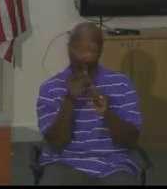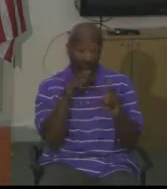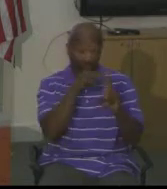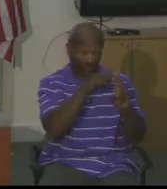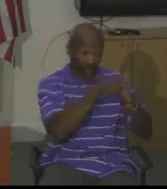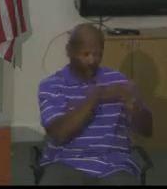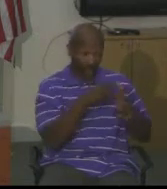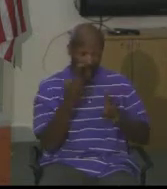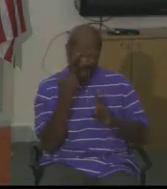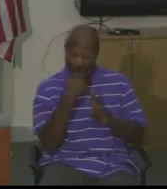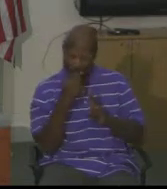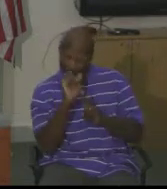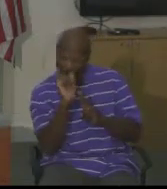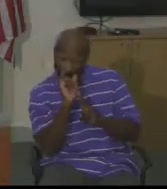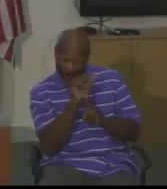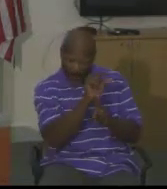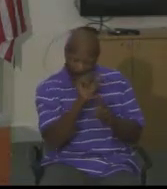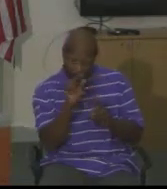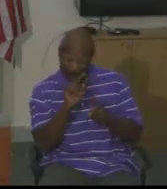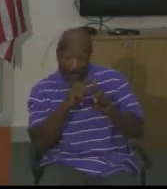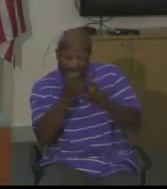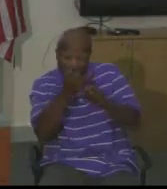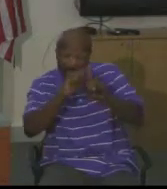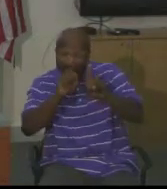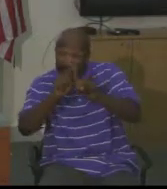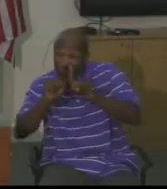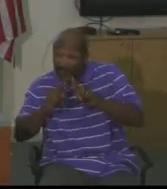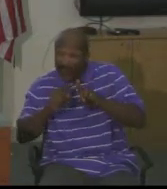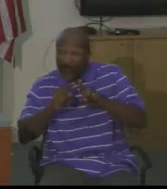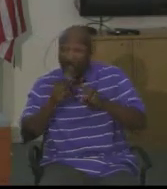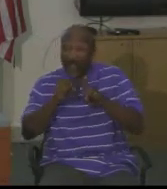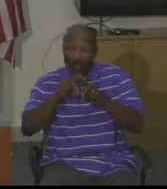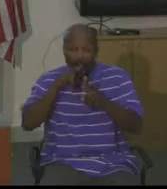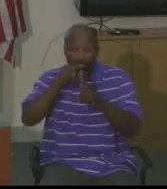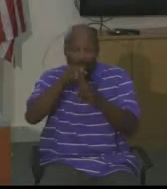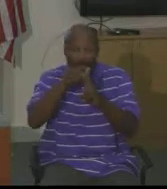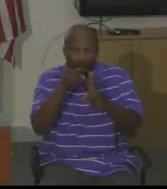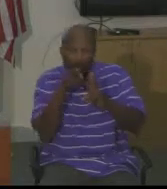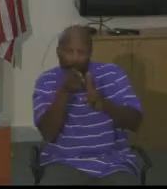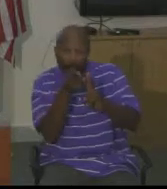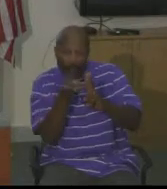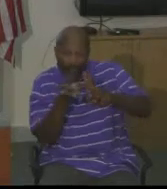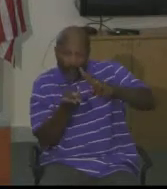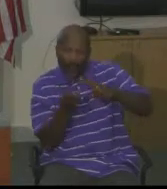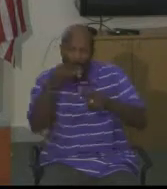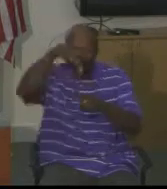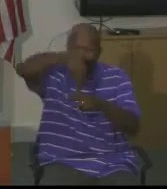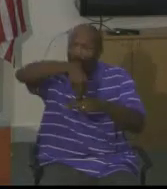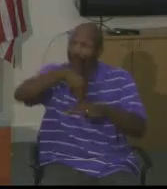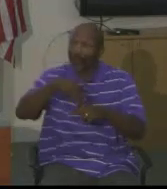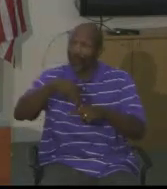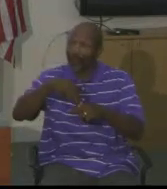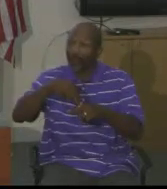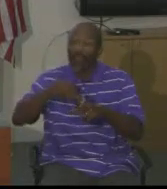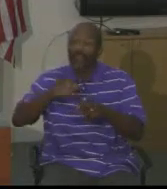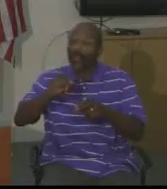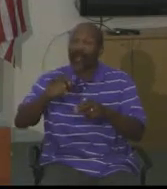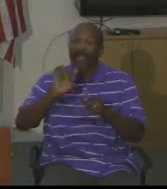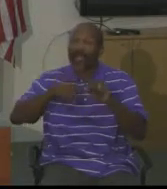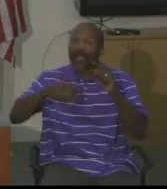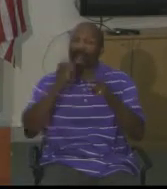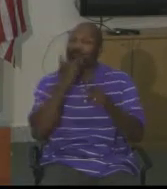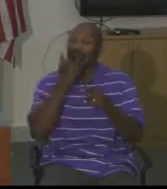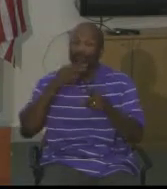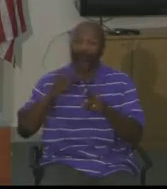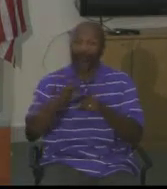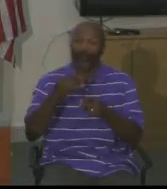similar, there are slight differences in the connector and the slot to ensure that you didn't plug the wrong kind of connector into the